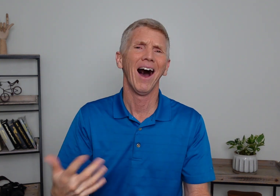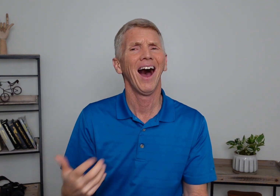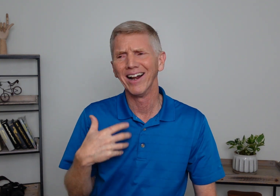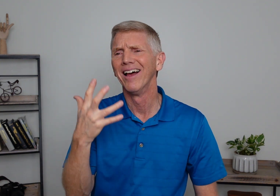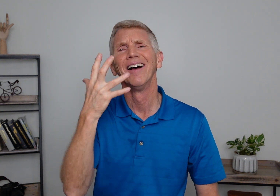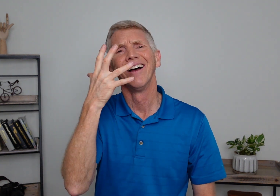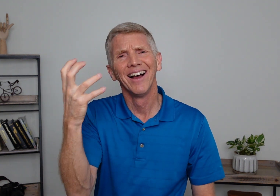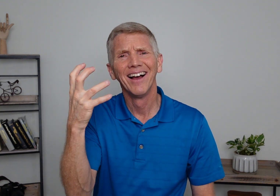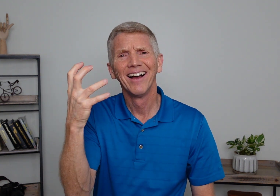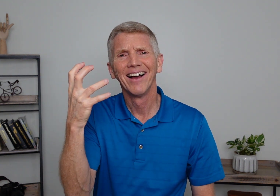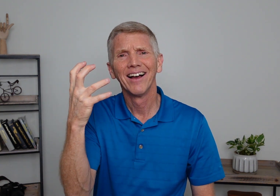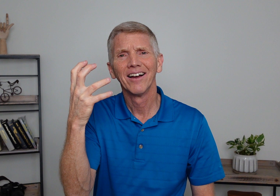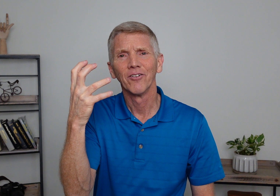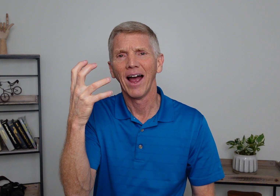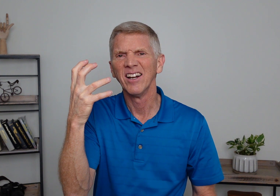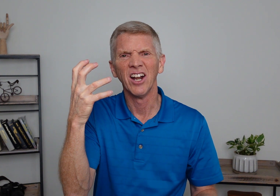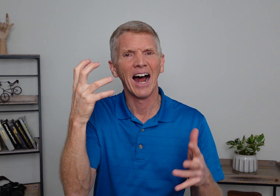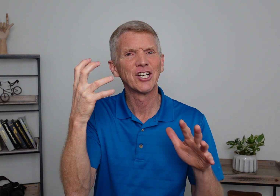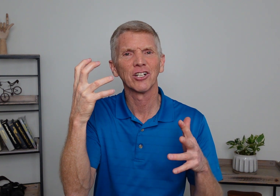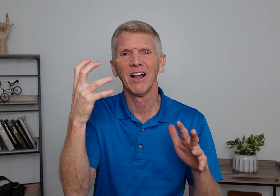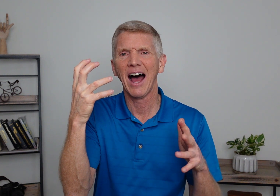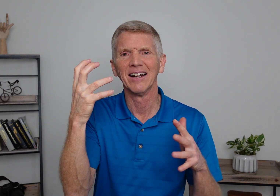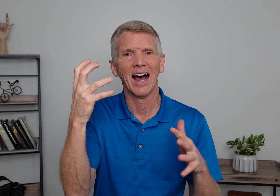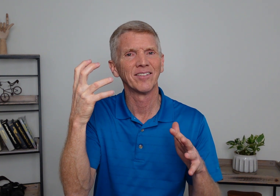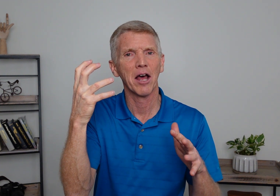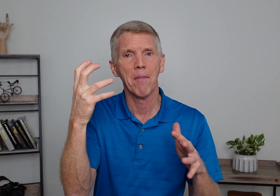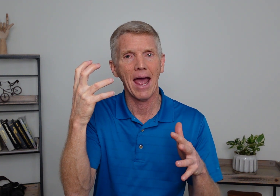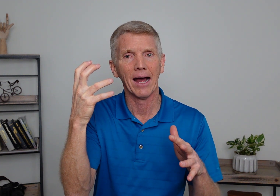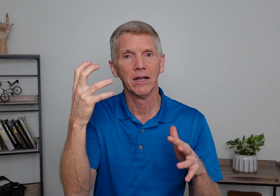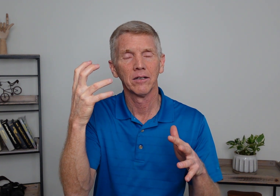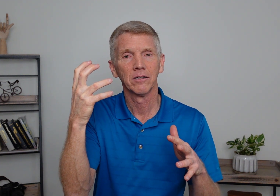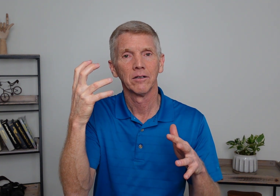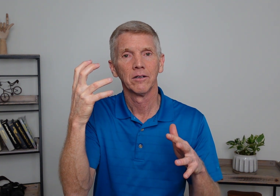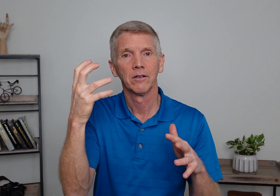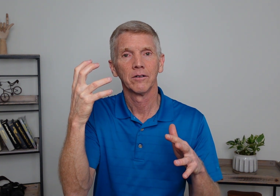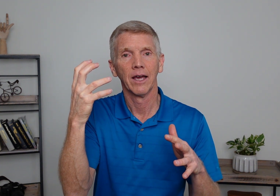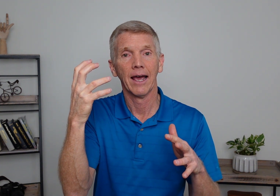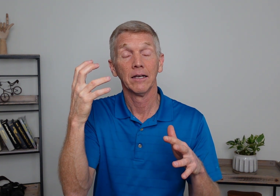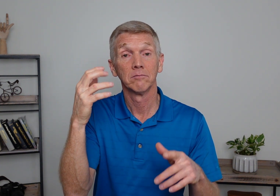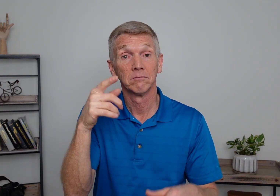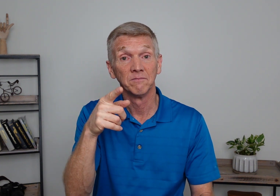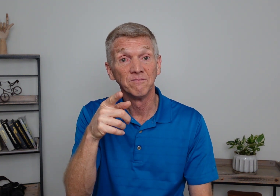on. Right? Nonchalant, not that mad. Okay?